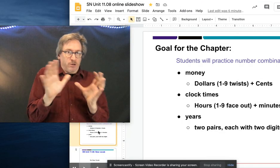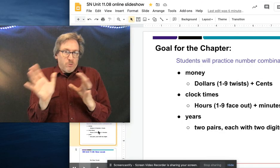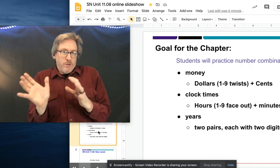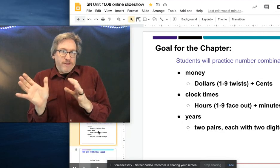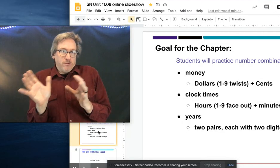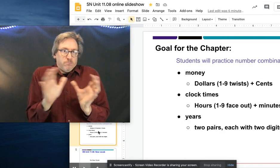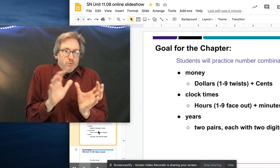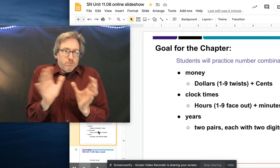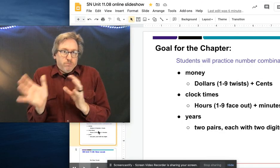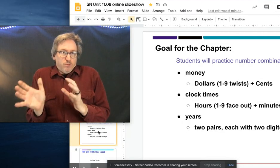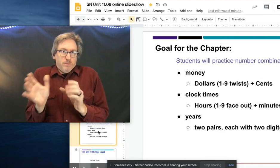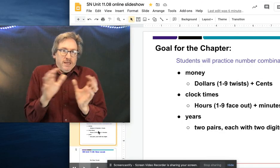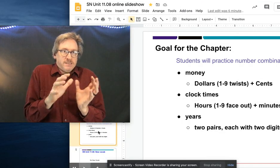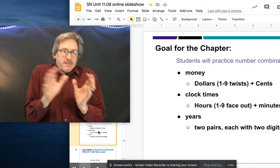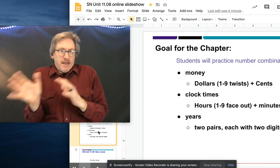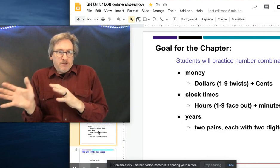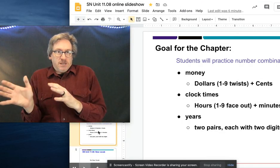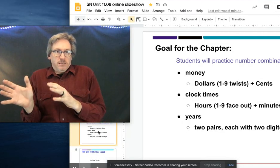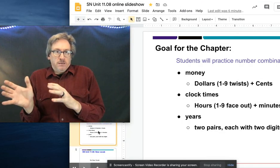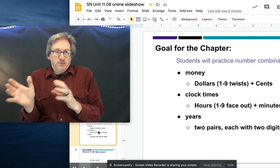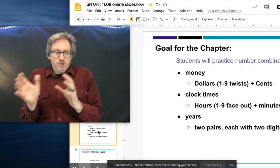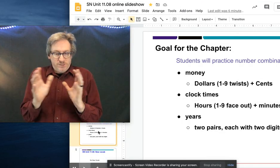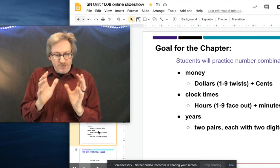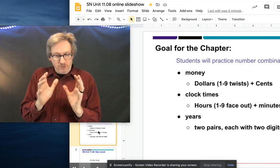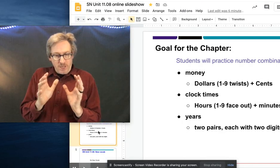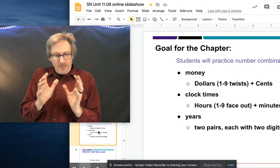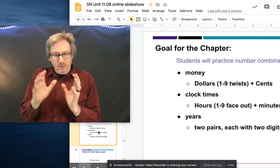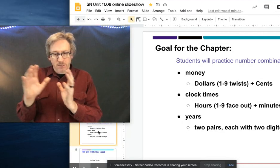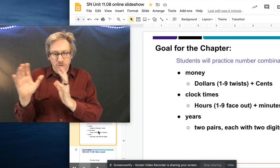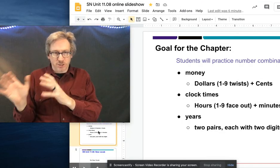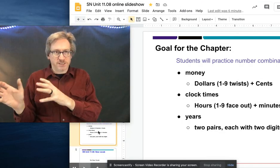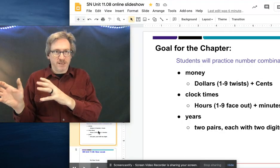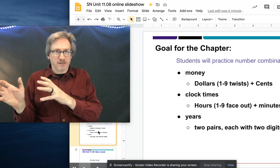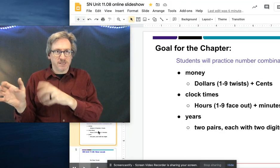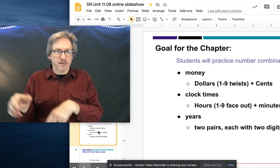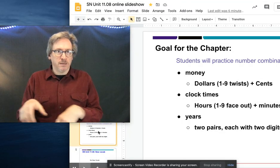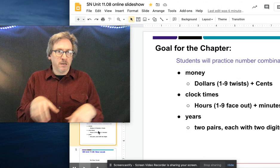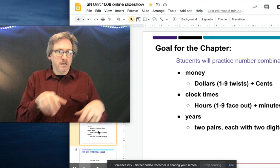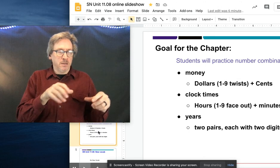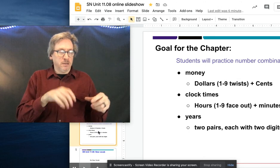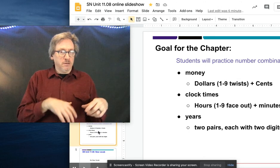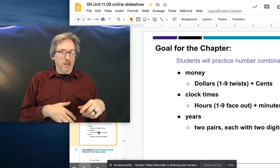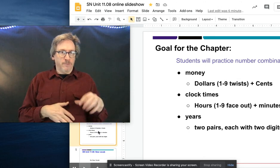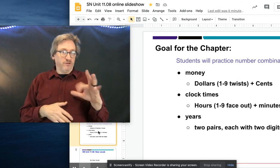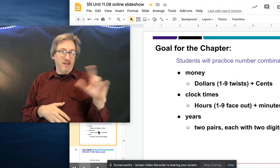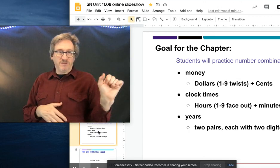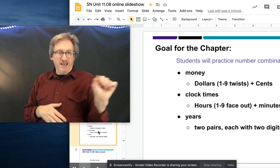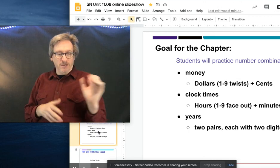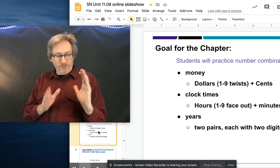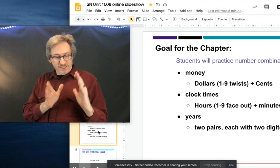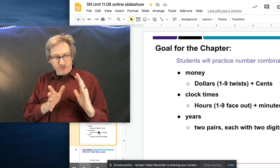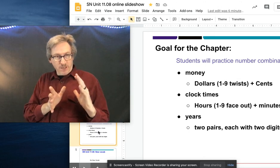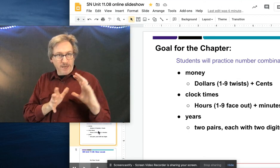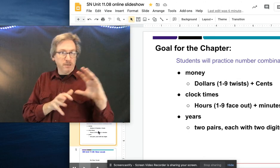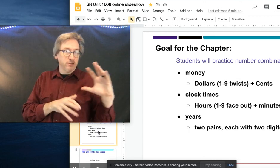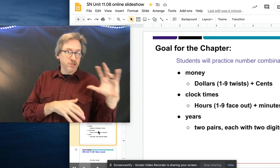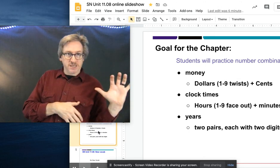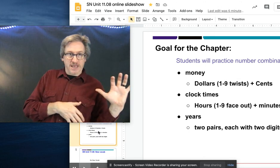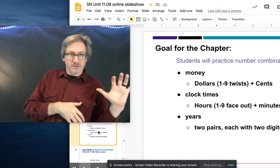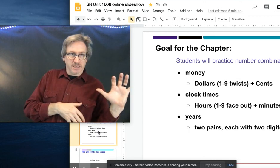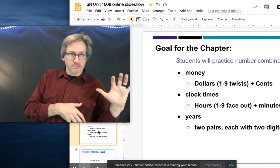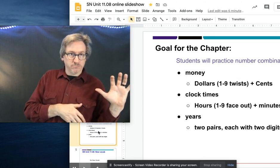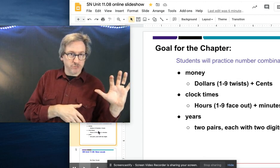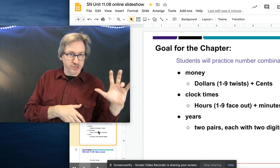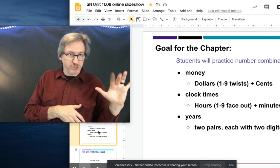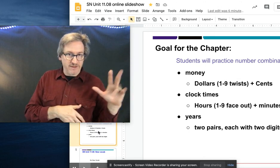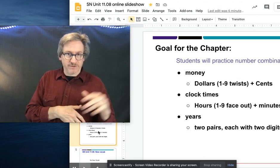One here, one there, boop, boop, inside, outside. So center line, just to the outside. If you're left-handed, it'll be center line, just to the